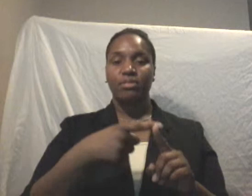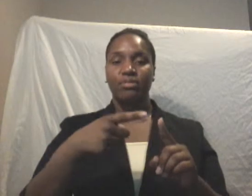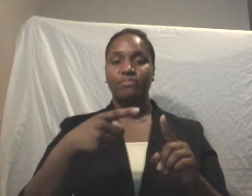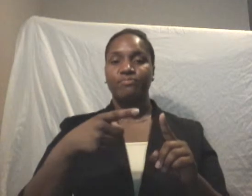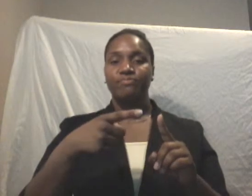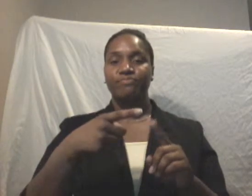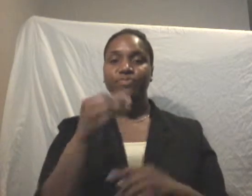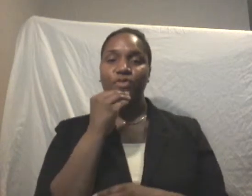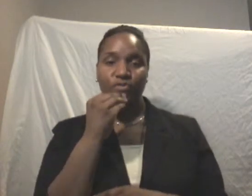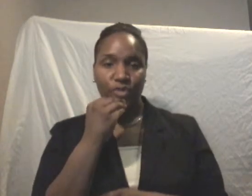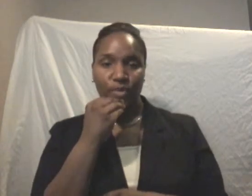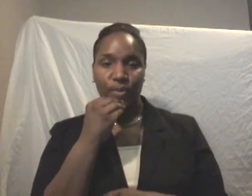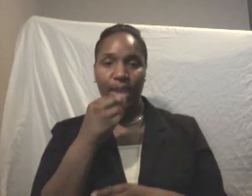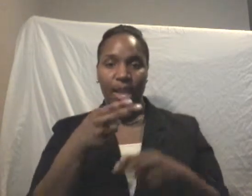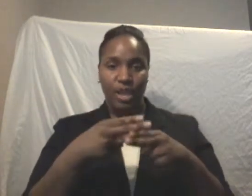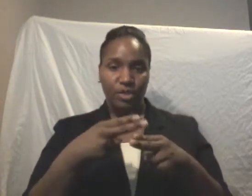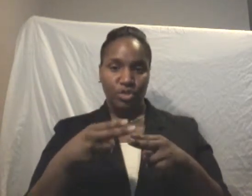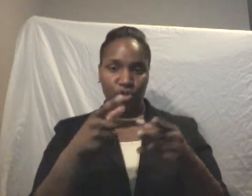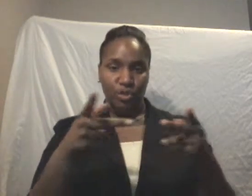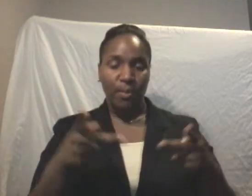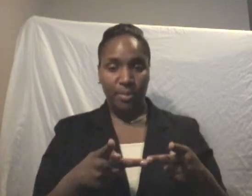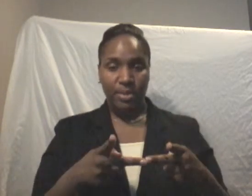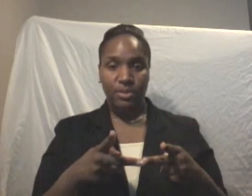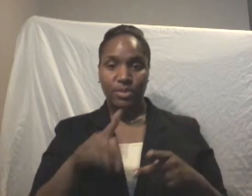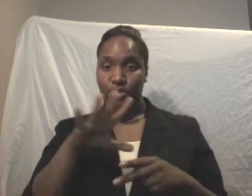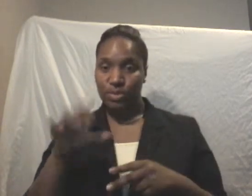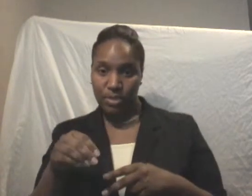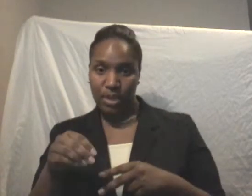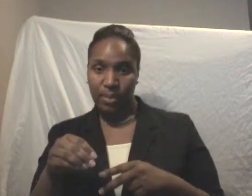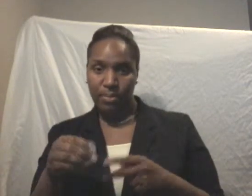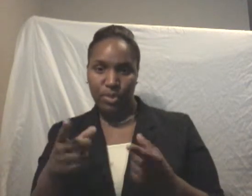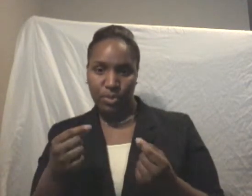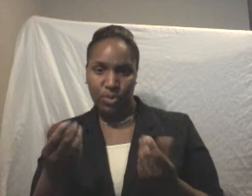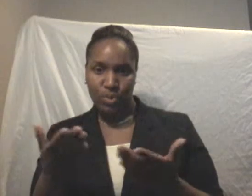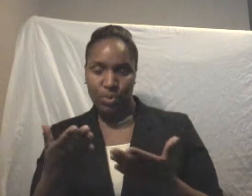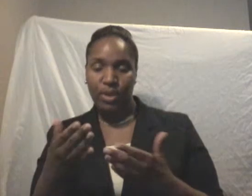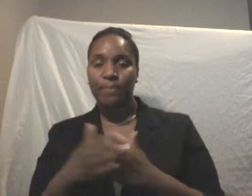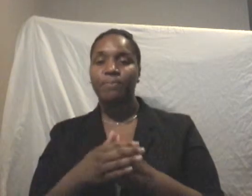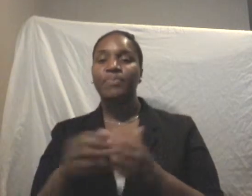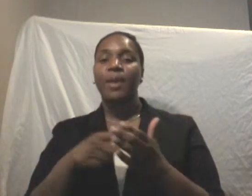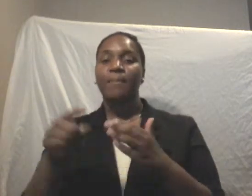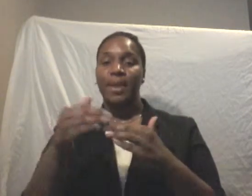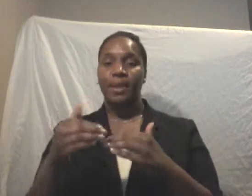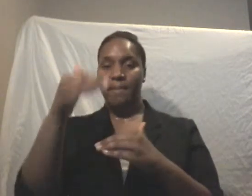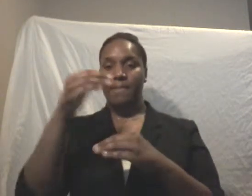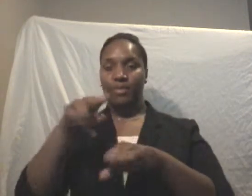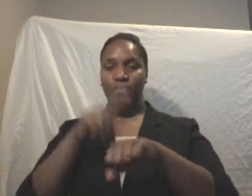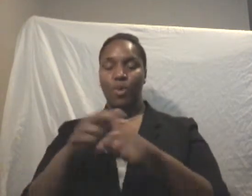at a temporary location. So we would pay all those above normal living expenses